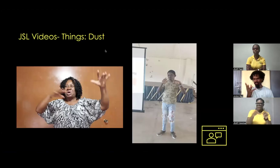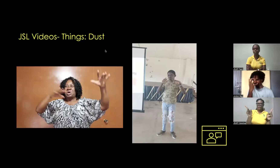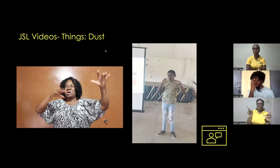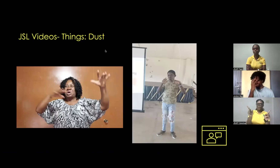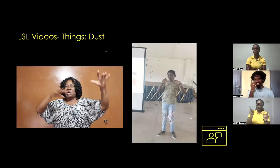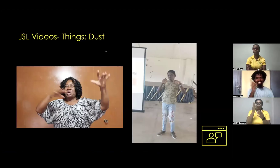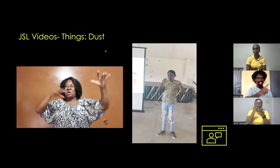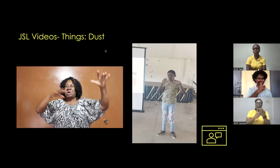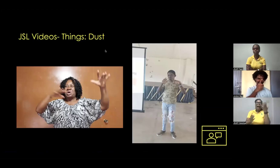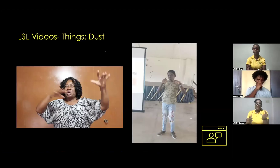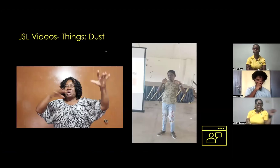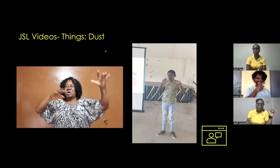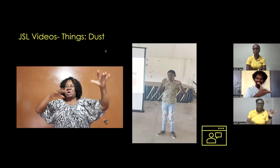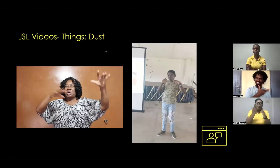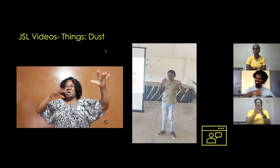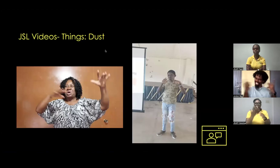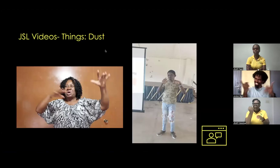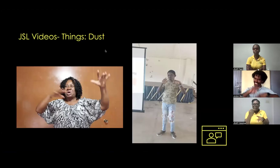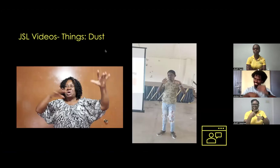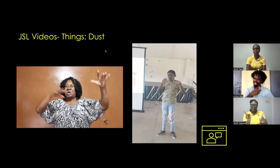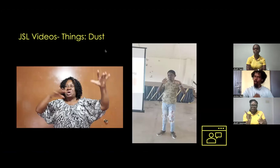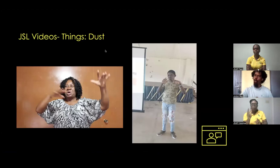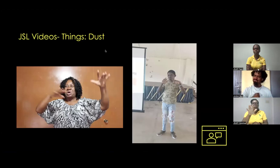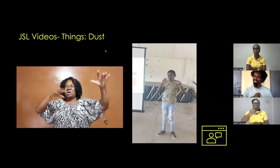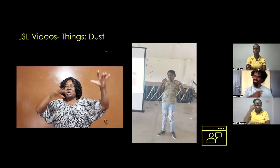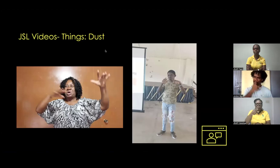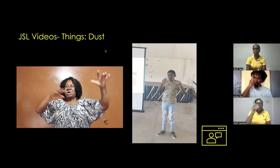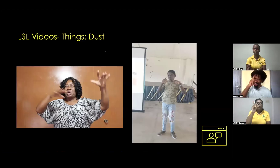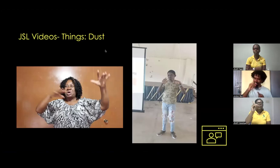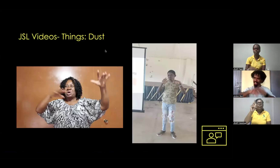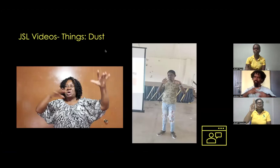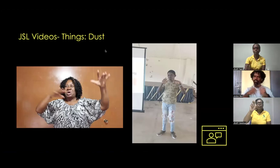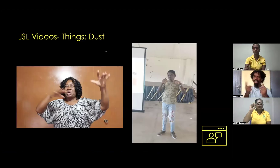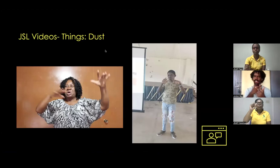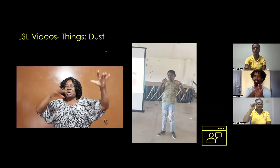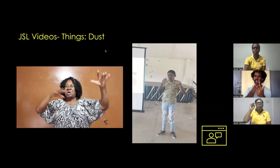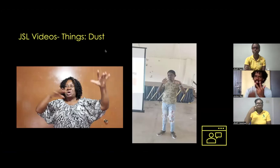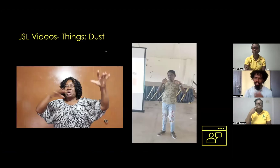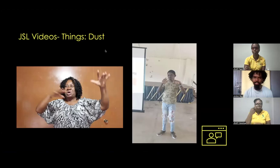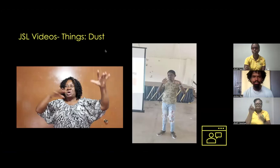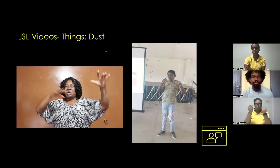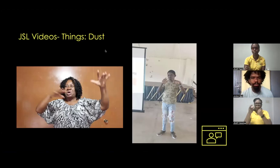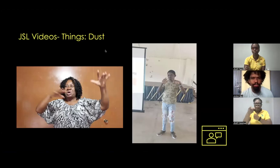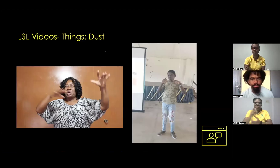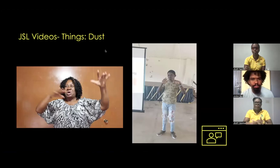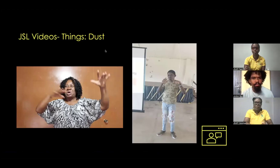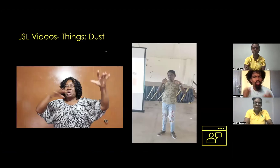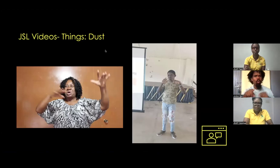You see, there are two different signs. Some were signing it this way, some were signing it that way. But this is another example of